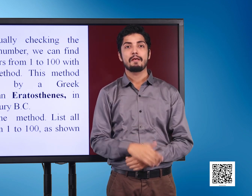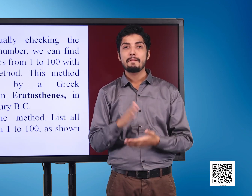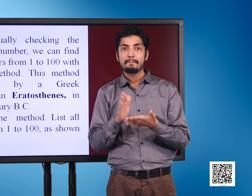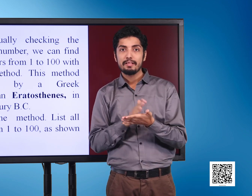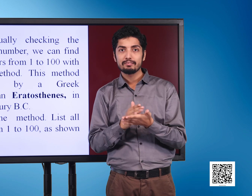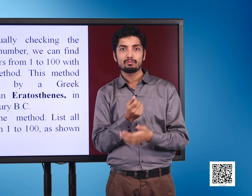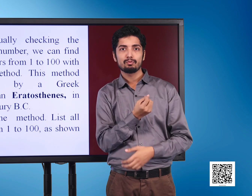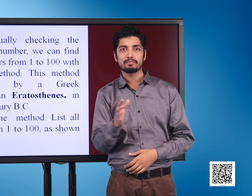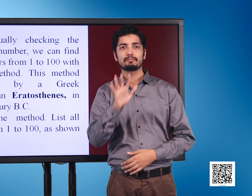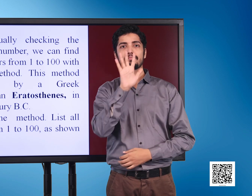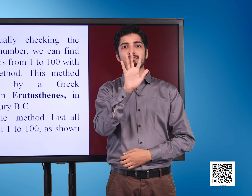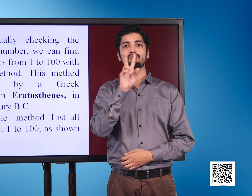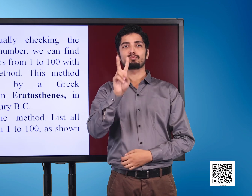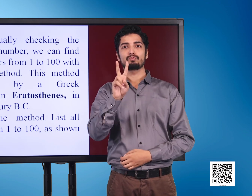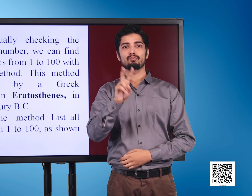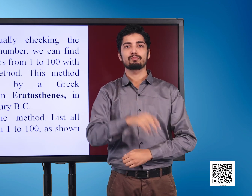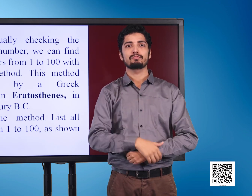Page 52.